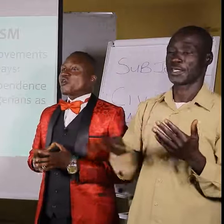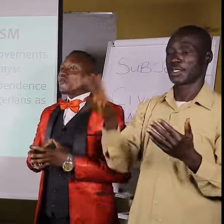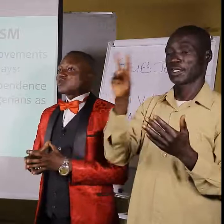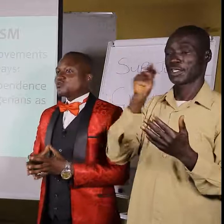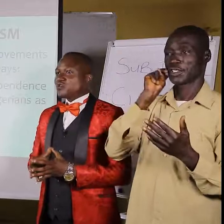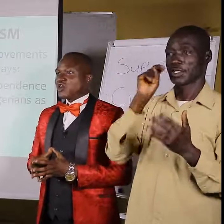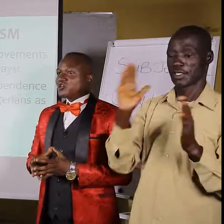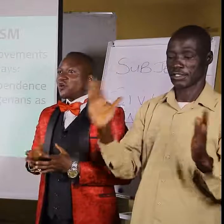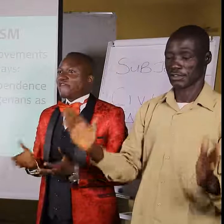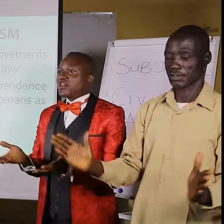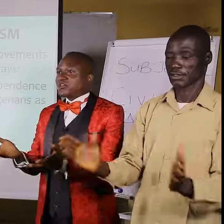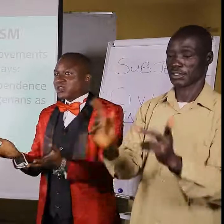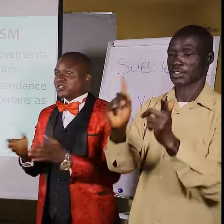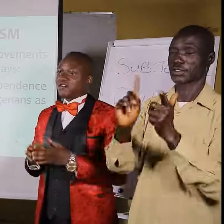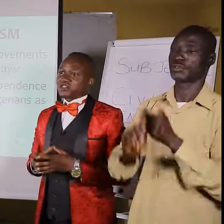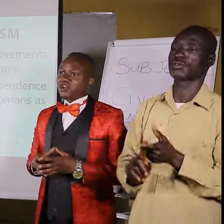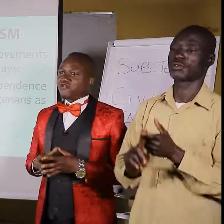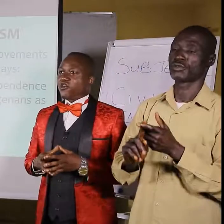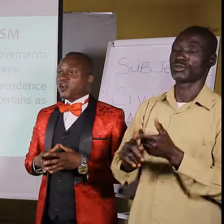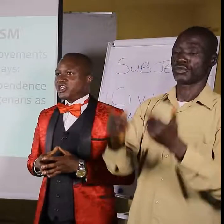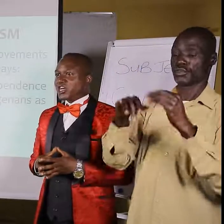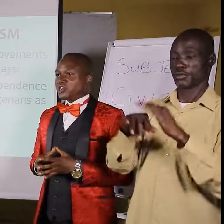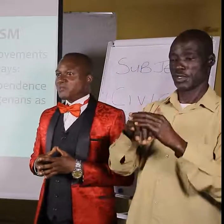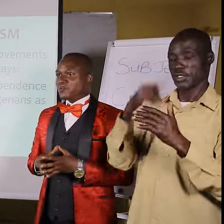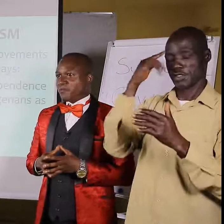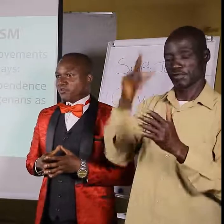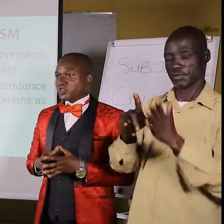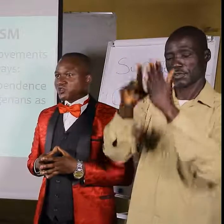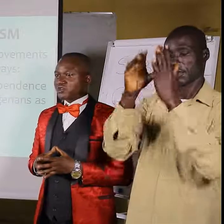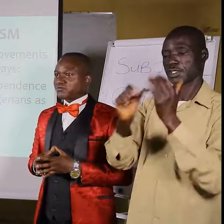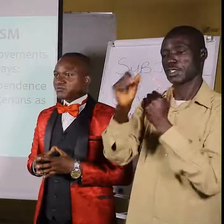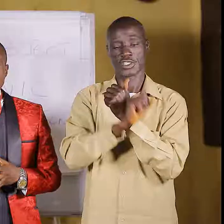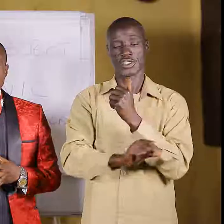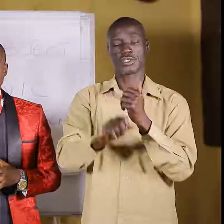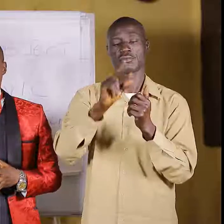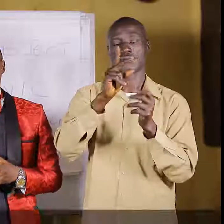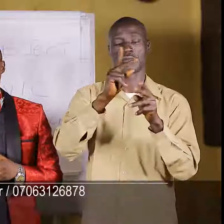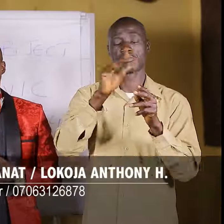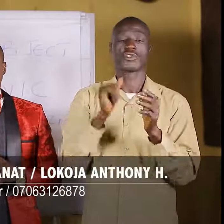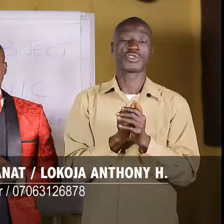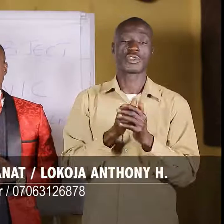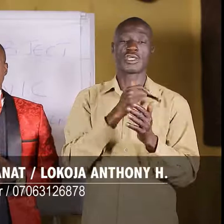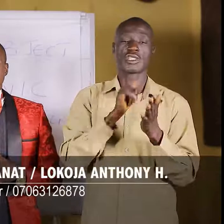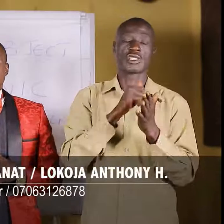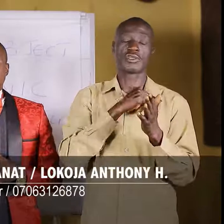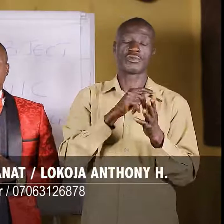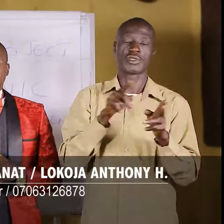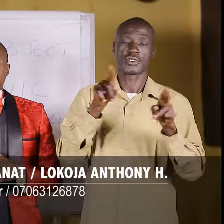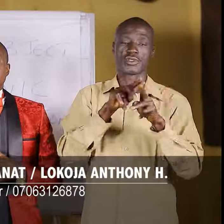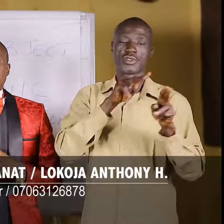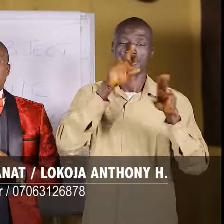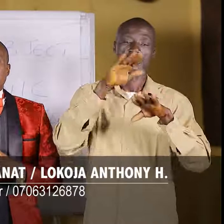also encouraged to avail themselves for leadership positions. Now, we also looked at